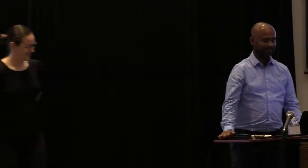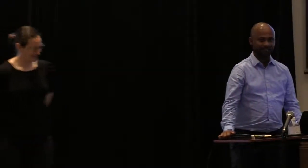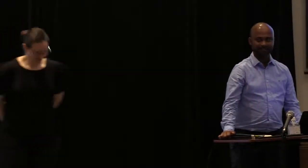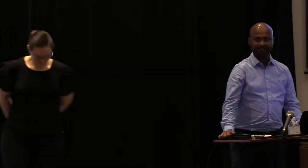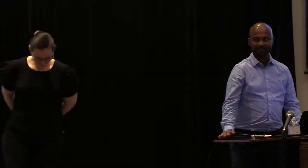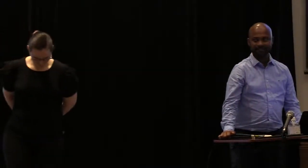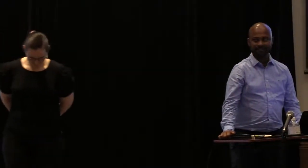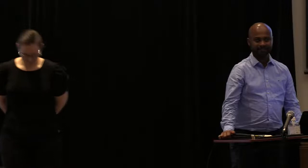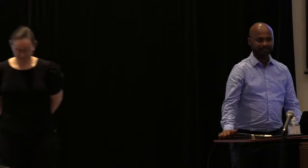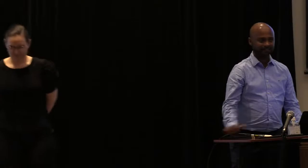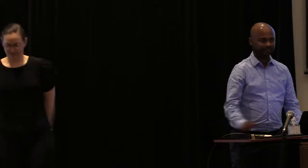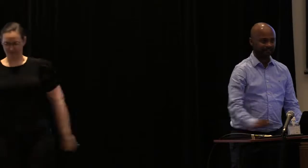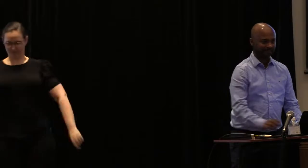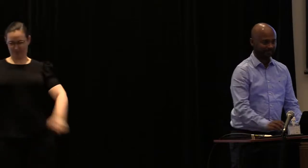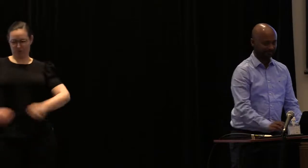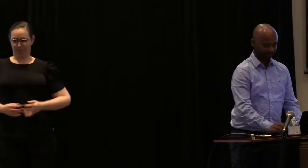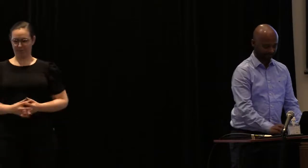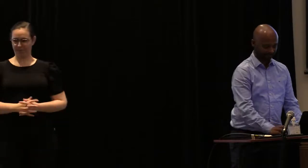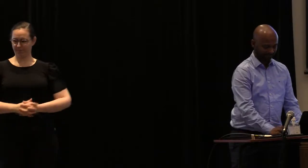Switching interpreters, just a moment.